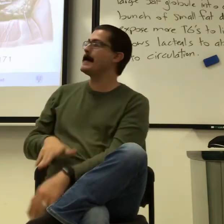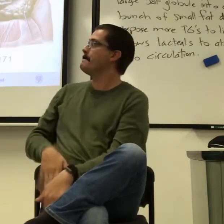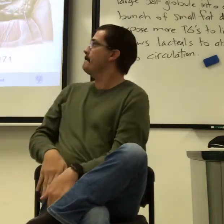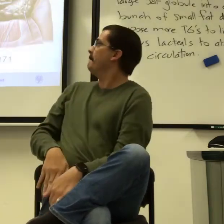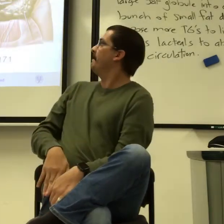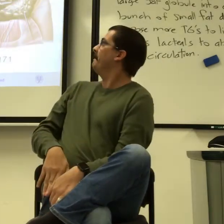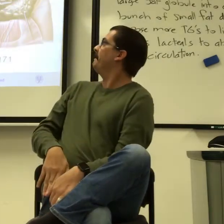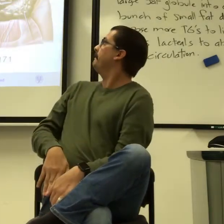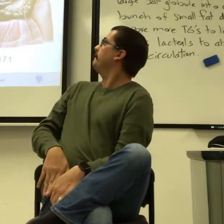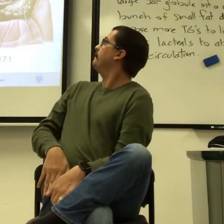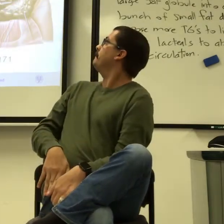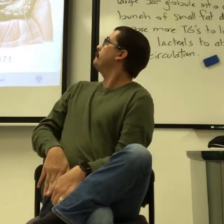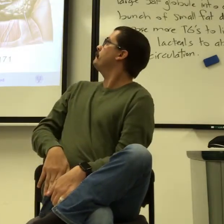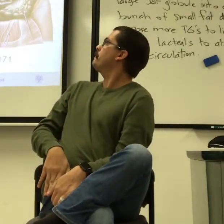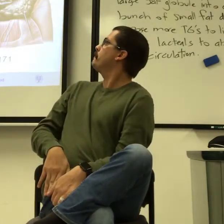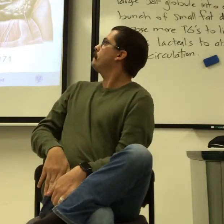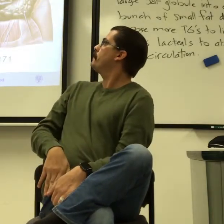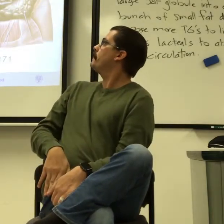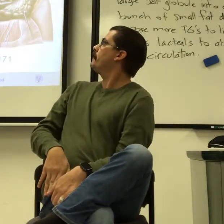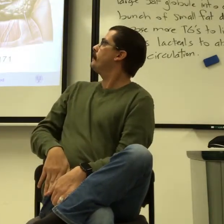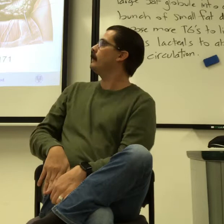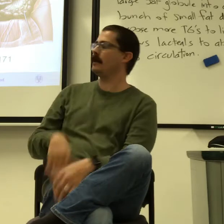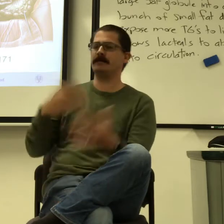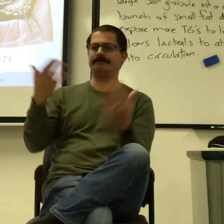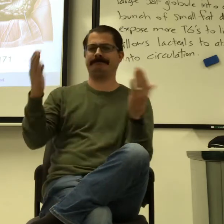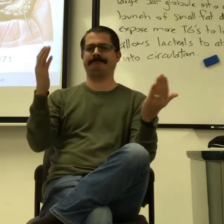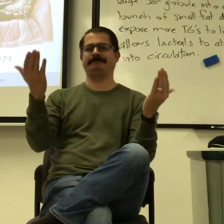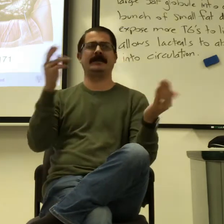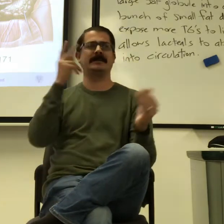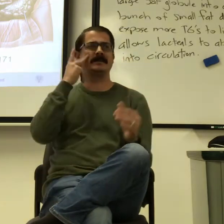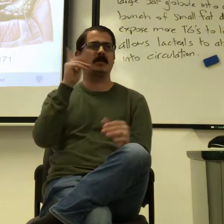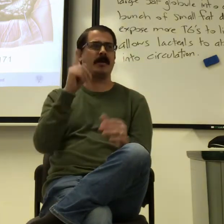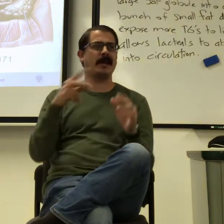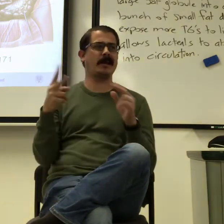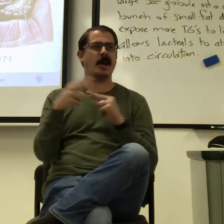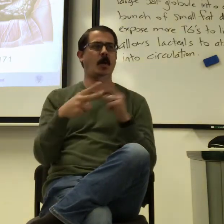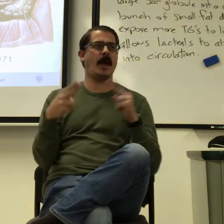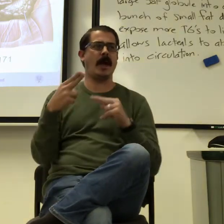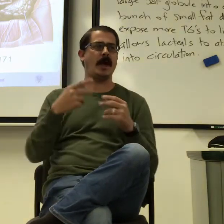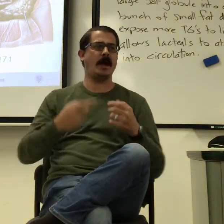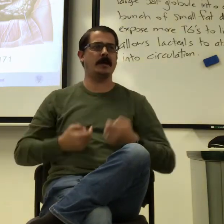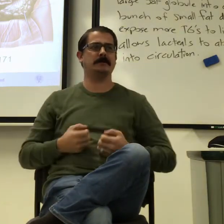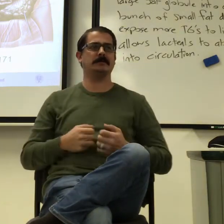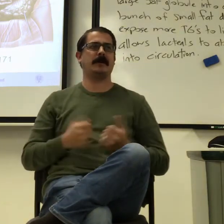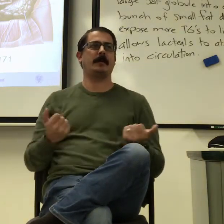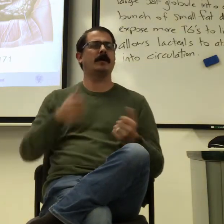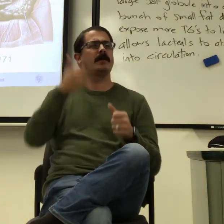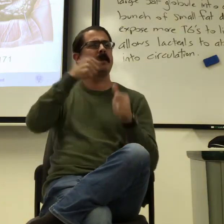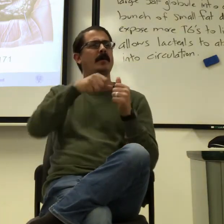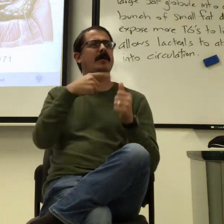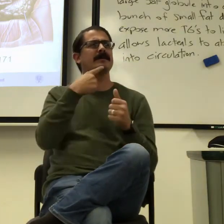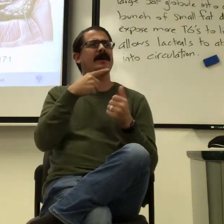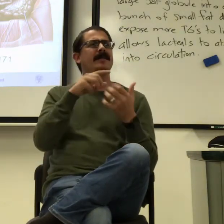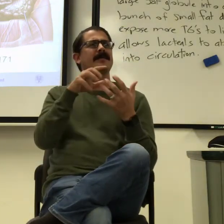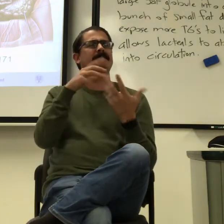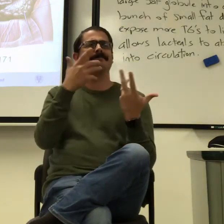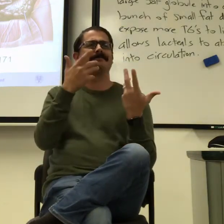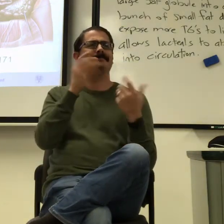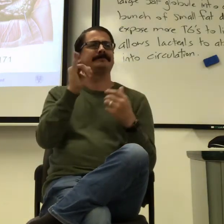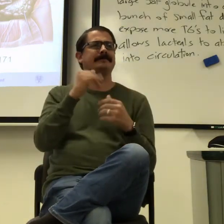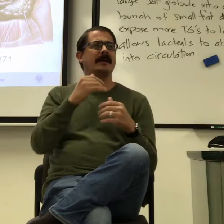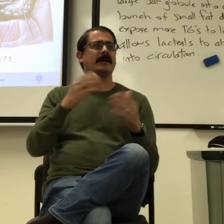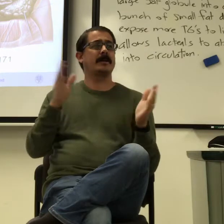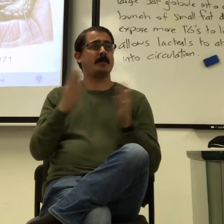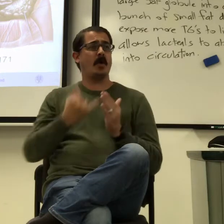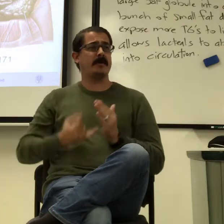So here's a side-by-side so you can kind of see where they cut it away from its mesentery. Remember I gave the analogy of the small